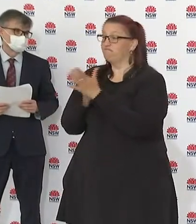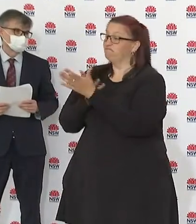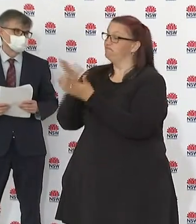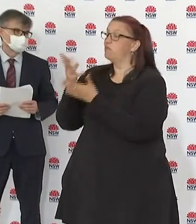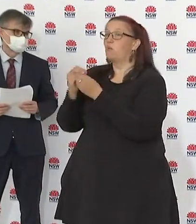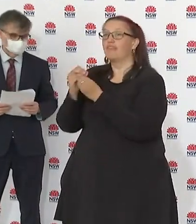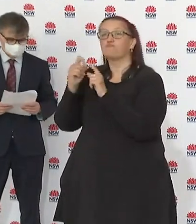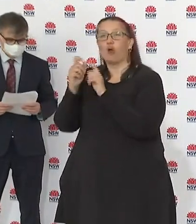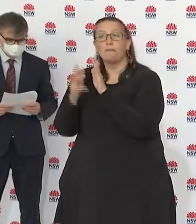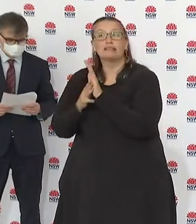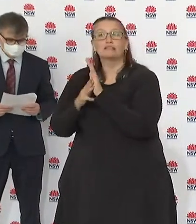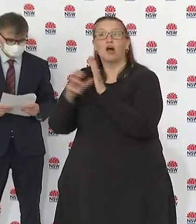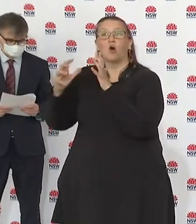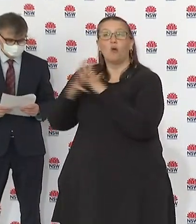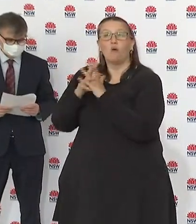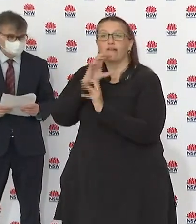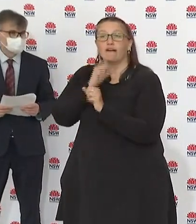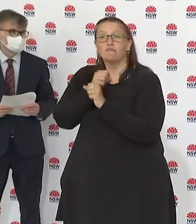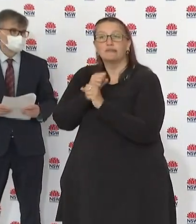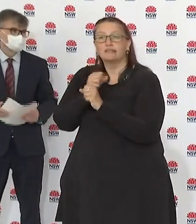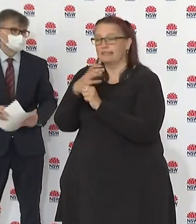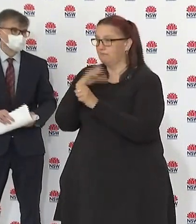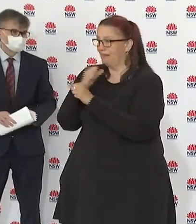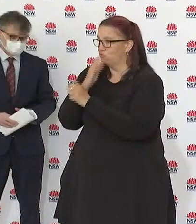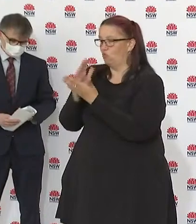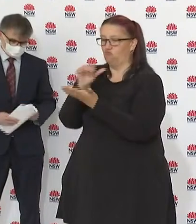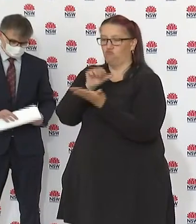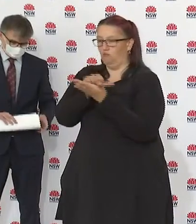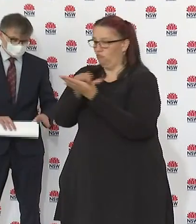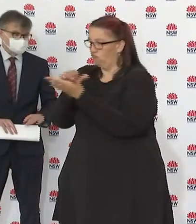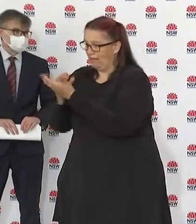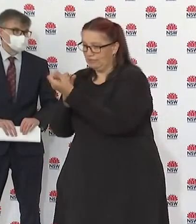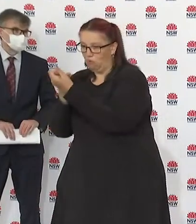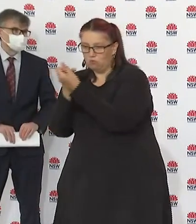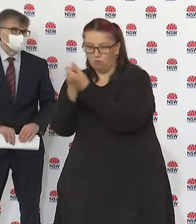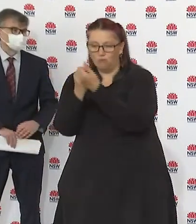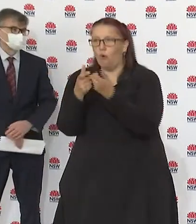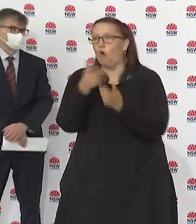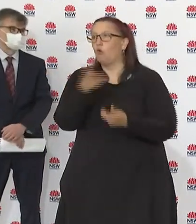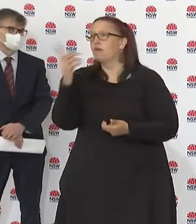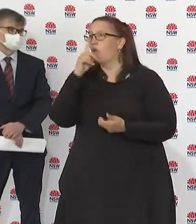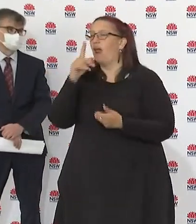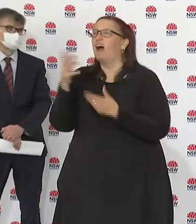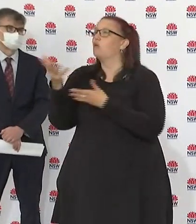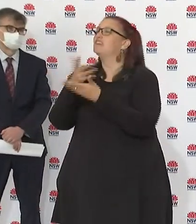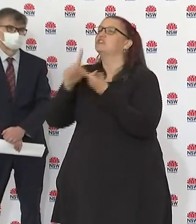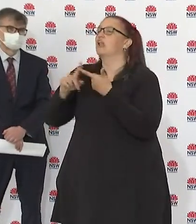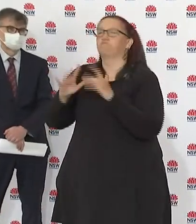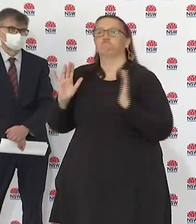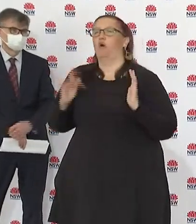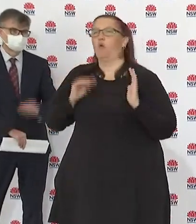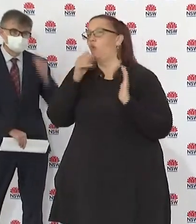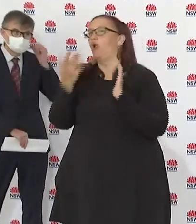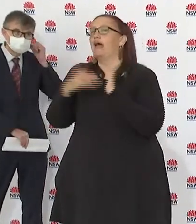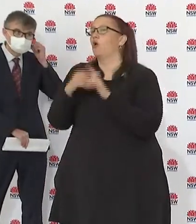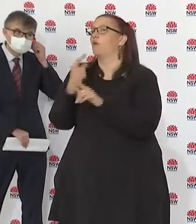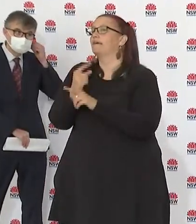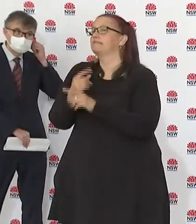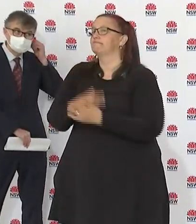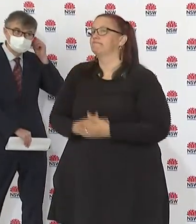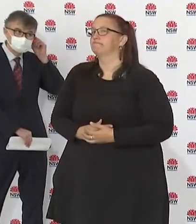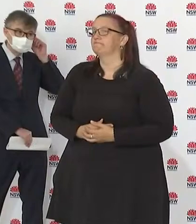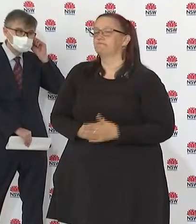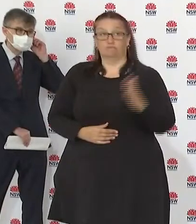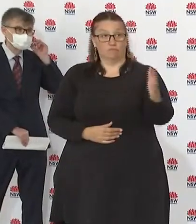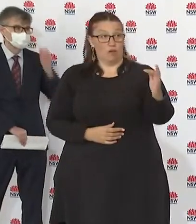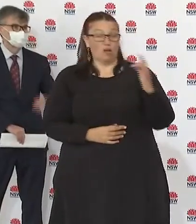settings in place for support to individuals and also to businesses, and those conversations are ongoing, and I'll leave it at that. So, Premier, but is it your position that you think we need look, JobKeeper?